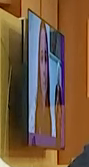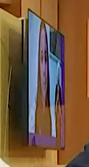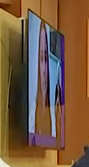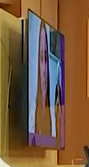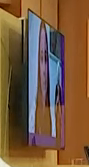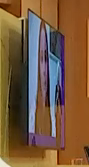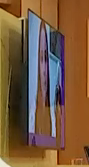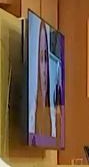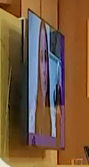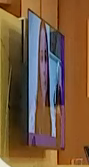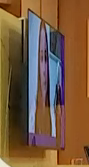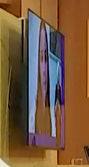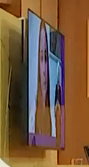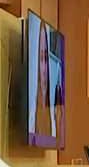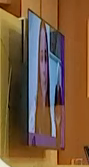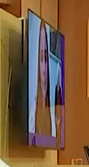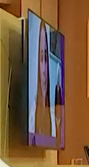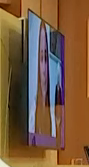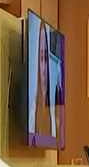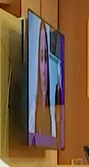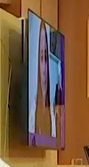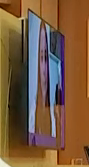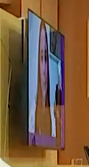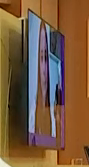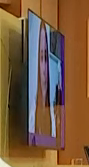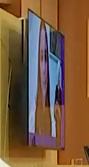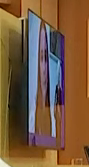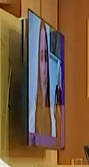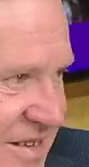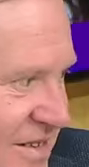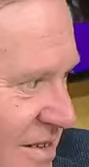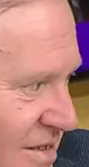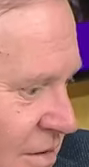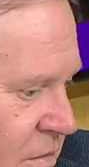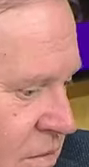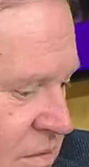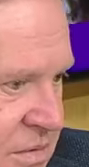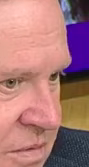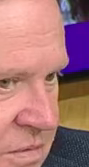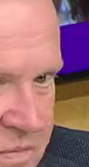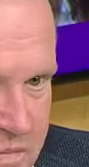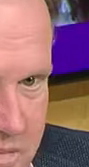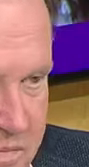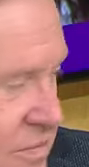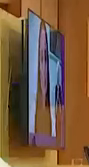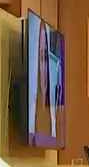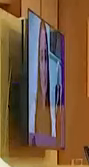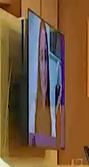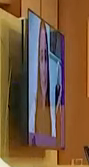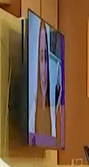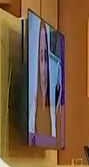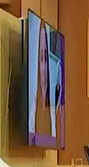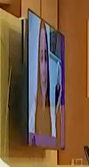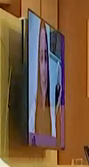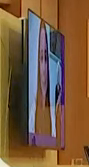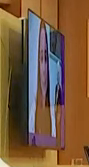too. Okay, well, that was a very clear, unequivocal statement. Pam, over to you.